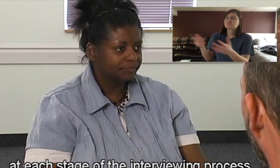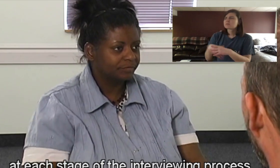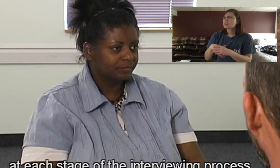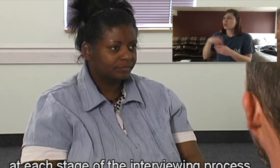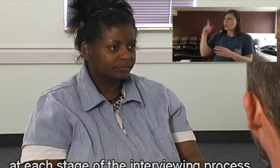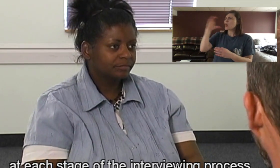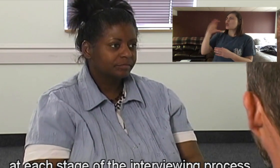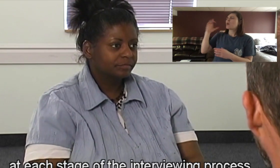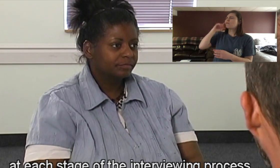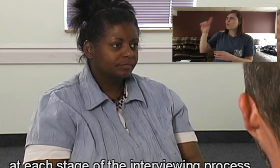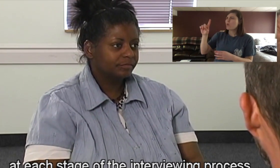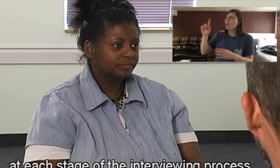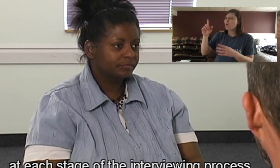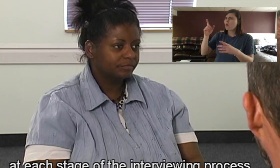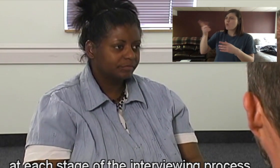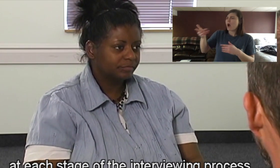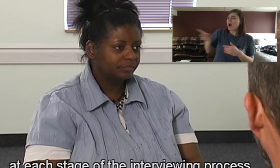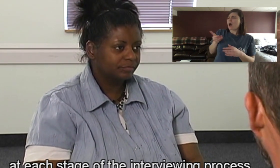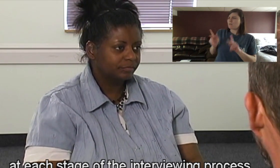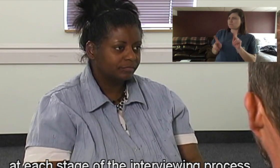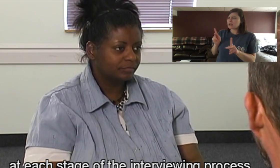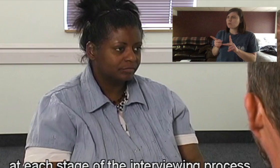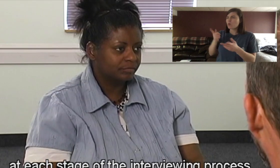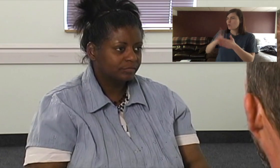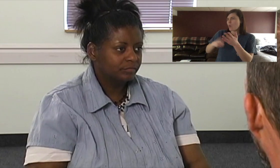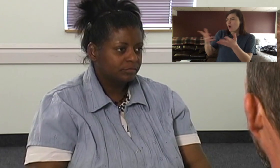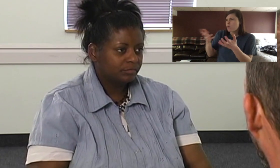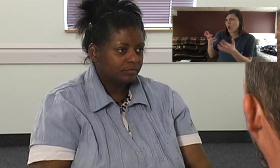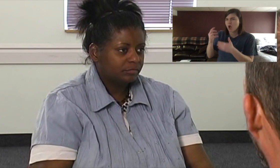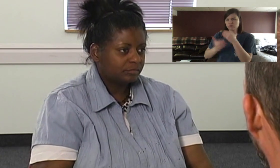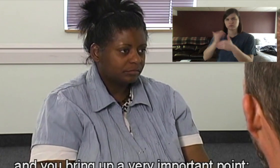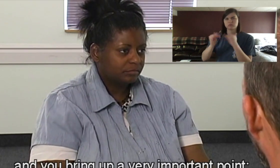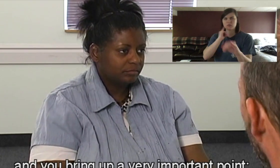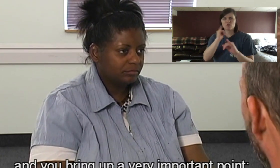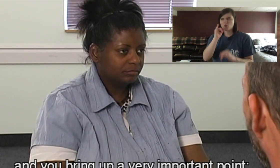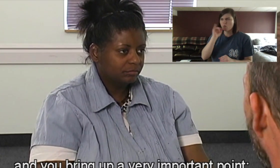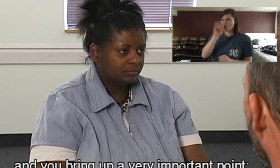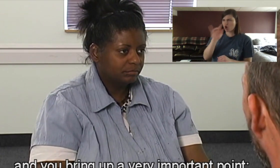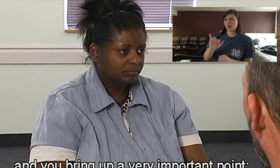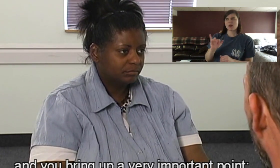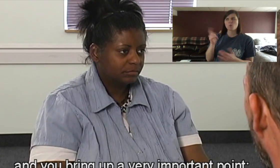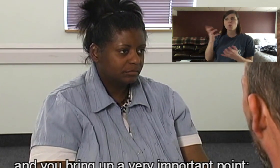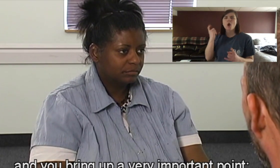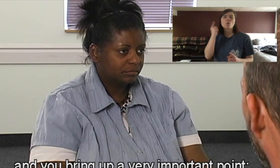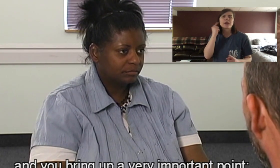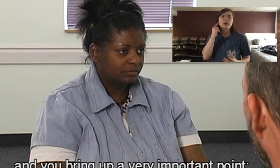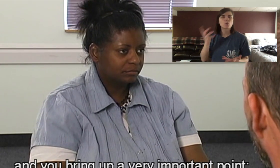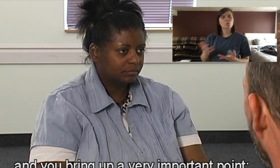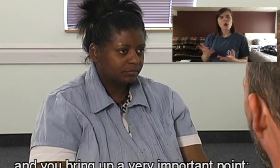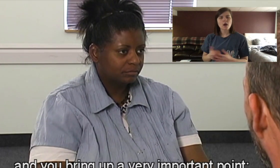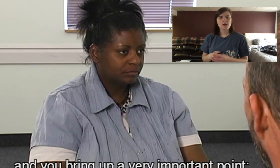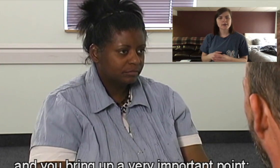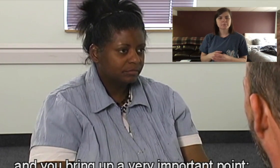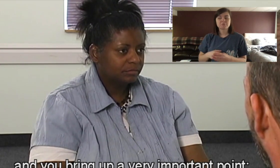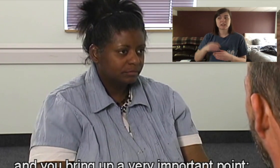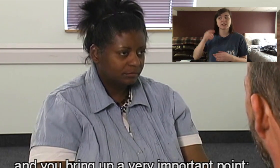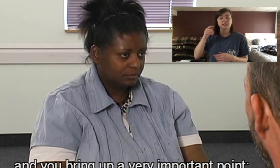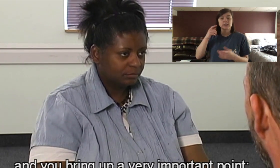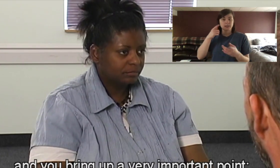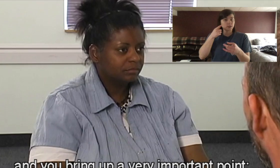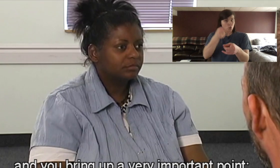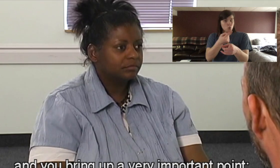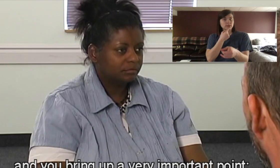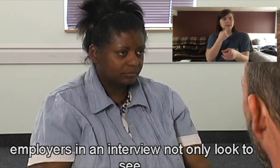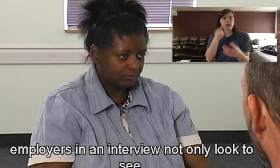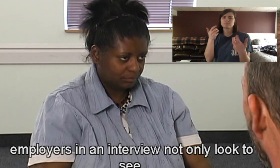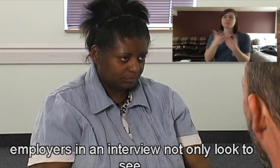they look for at each stage in the interviewing process. And you bring up a really important